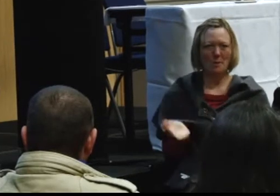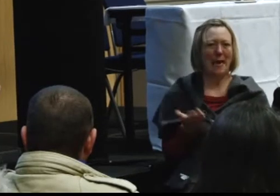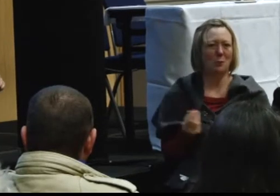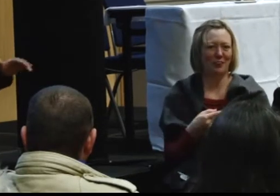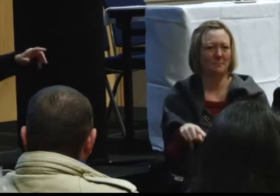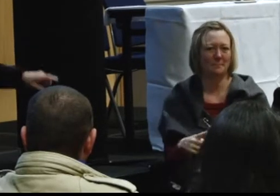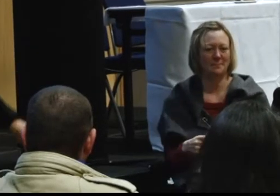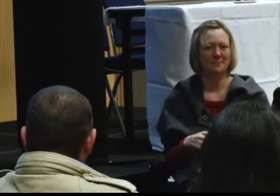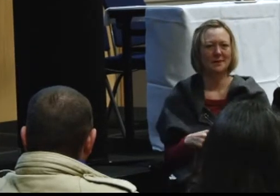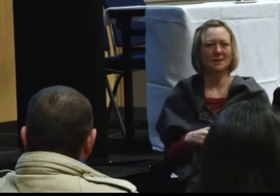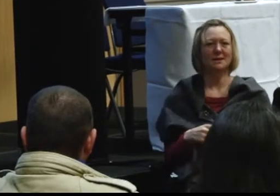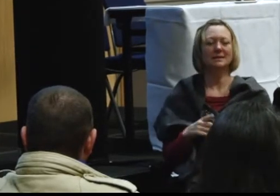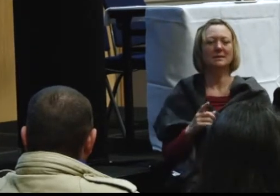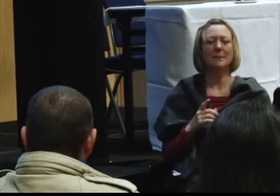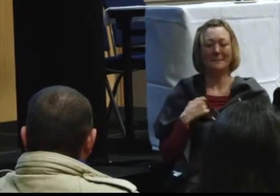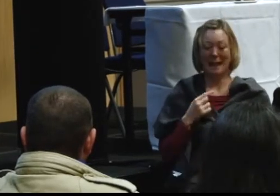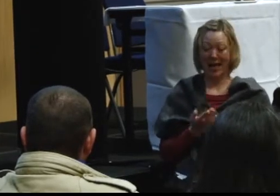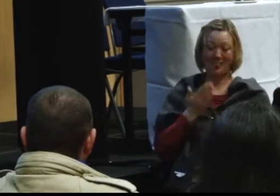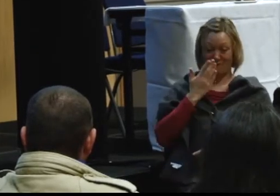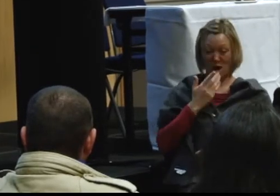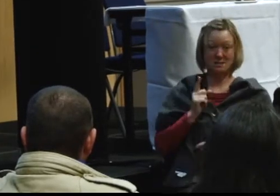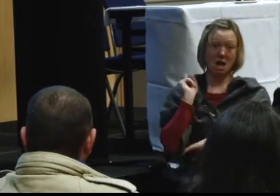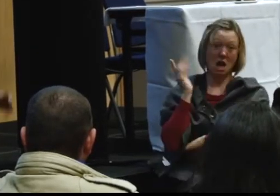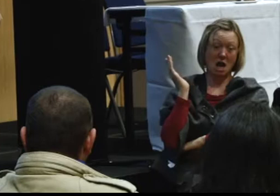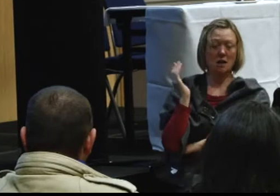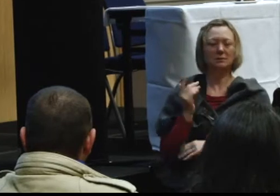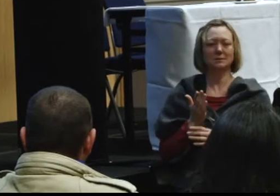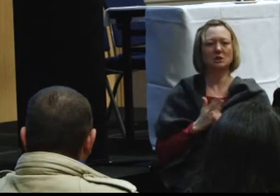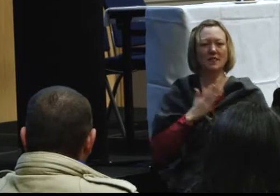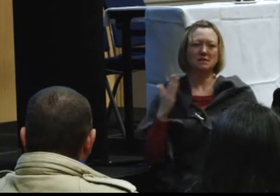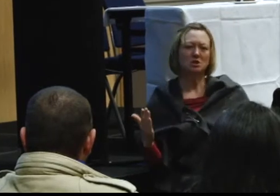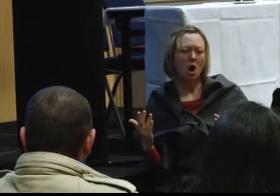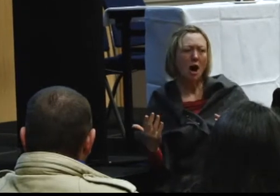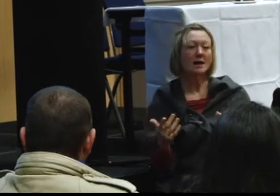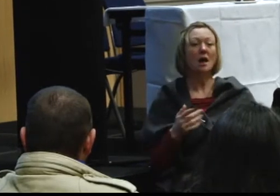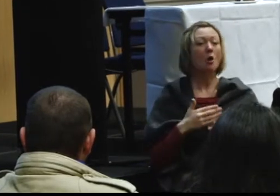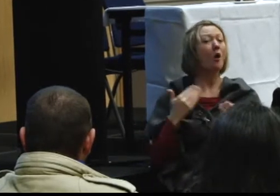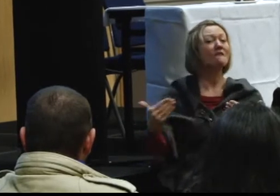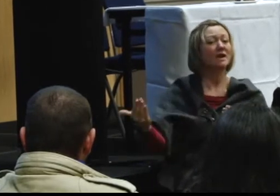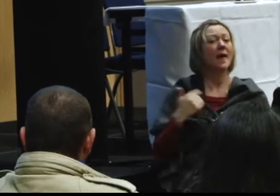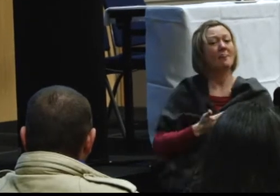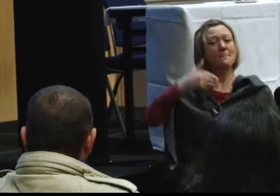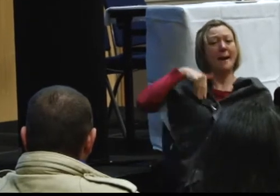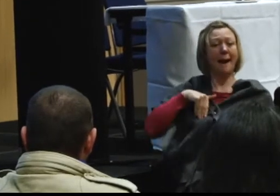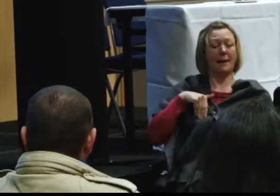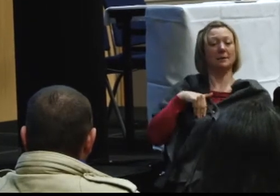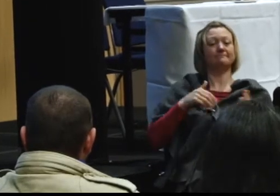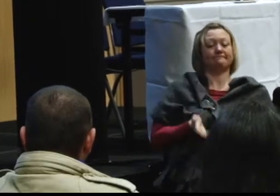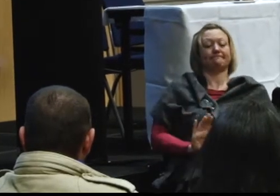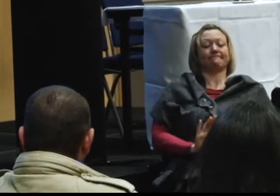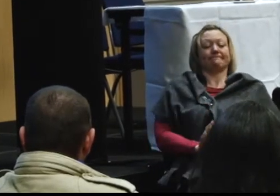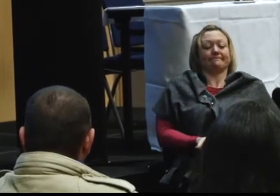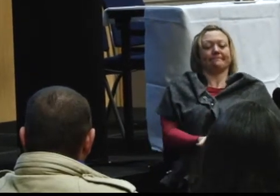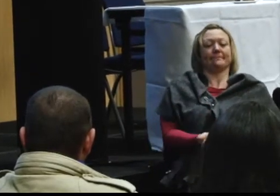front, sometimes I was to the side, and quite a few times I was at the back of the room. So taking them into an online